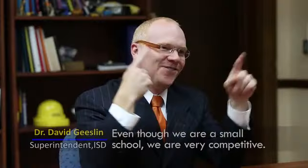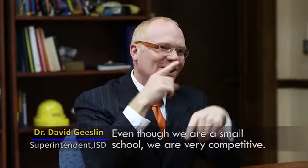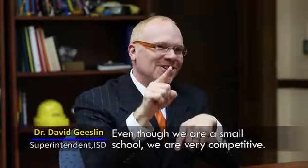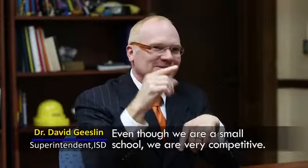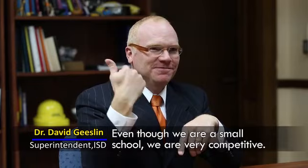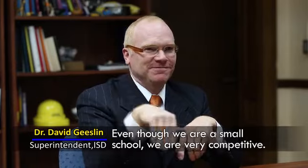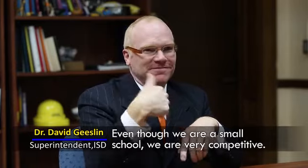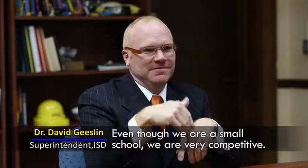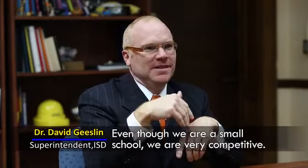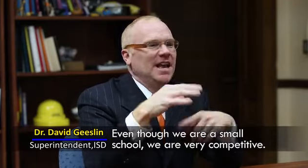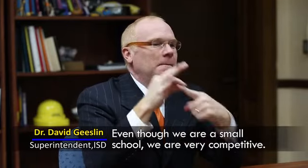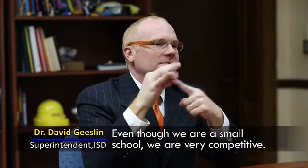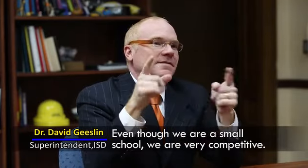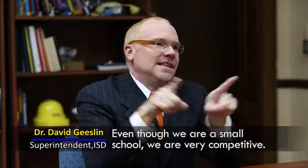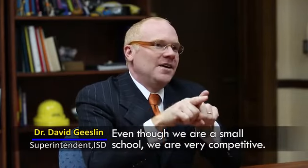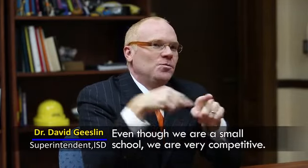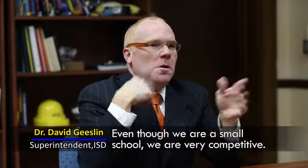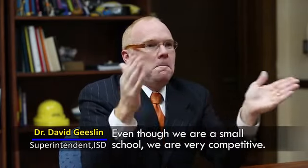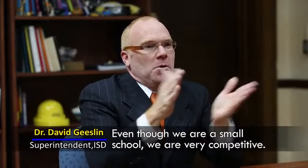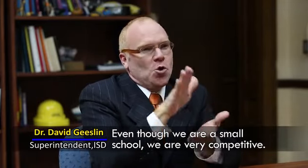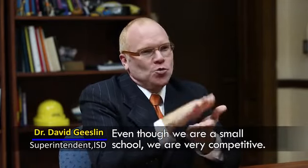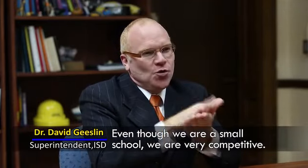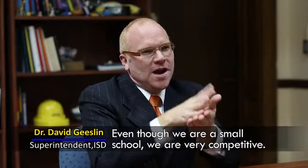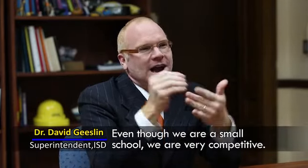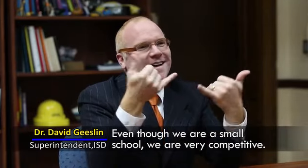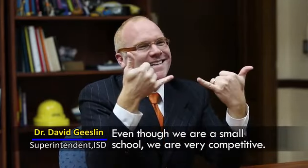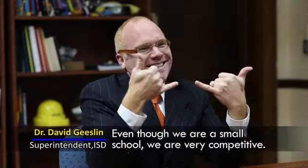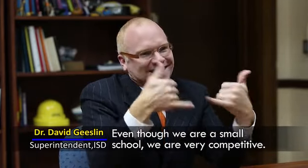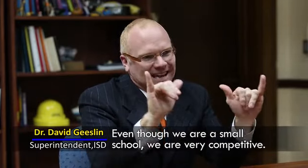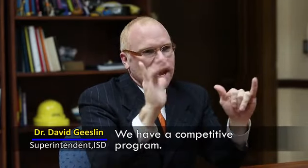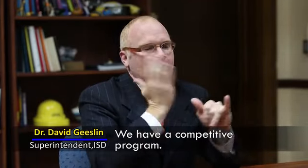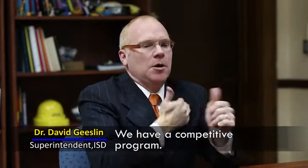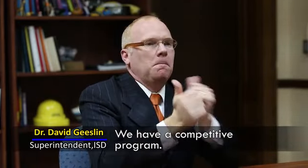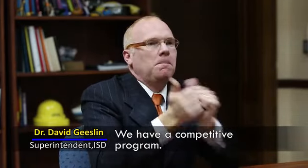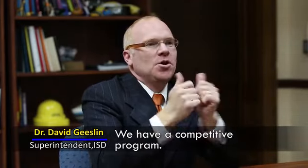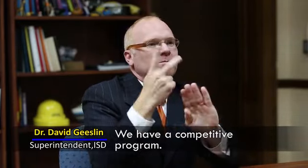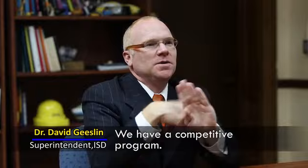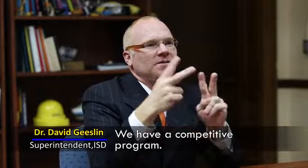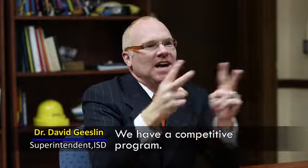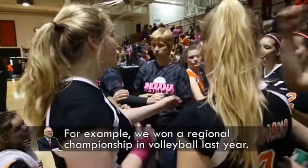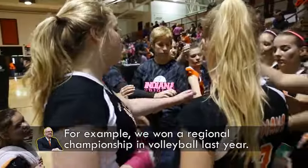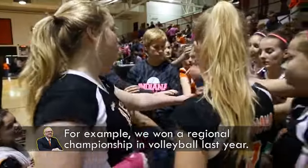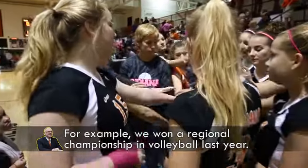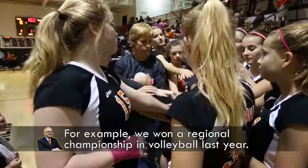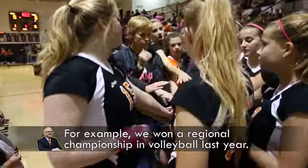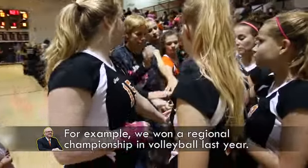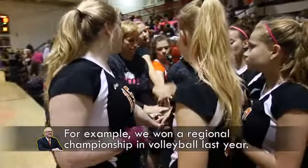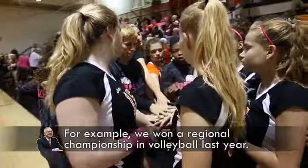Even though we are a small school, we are very competitive. We have a competitive program. For example,